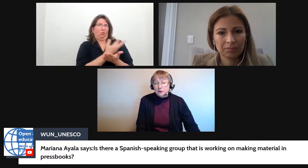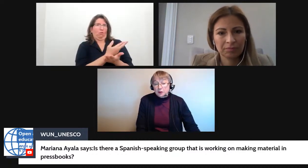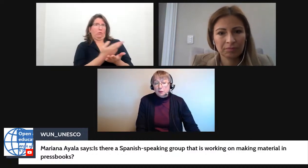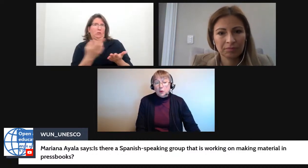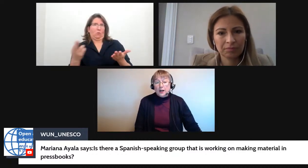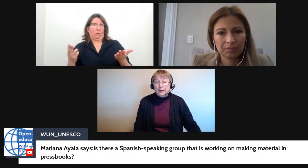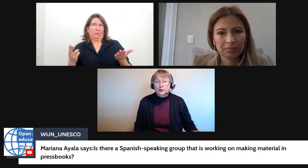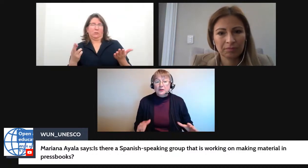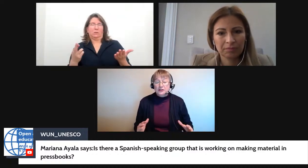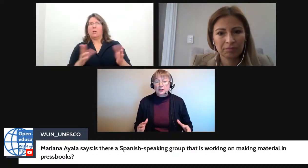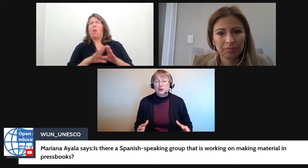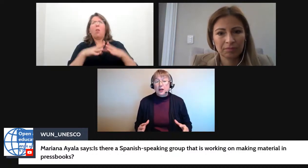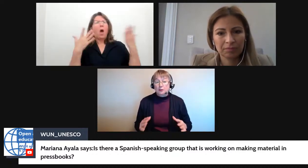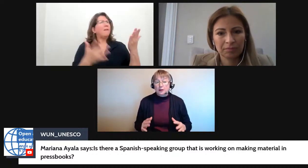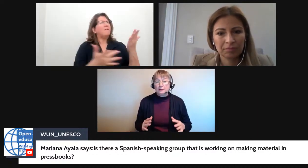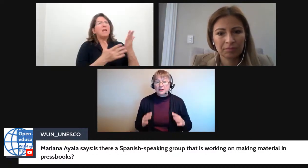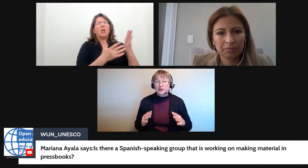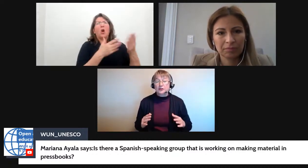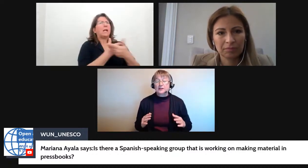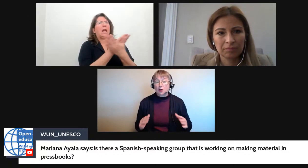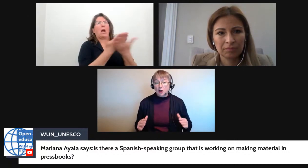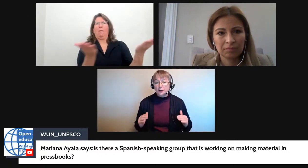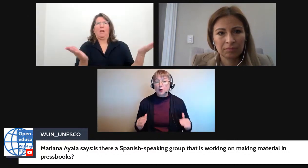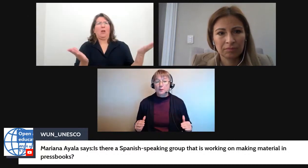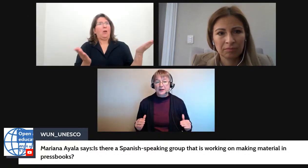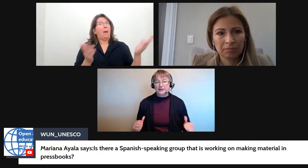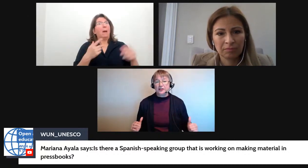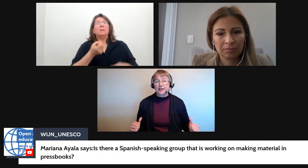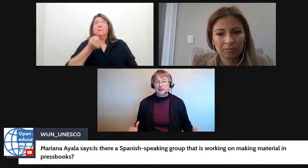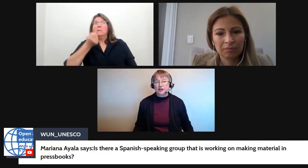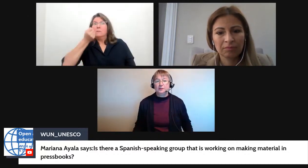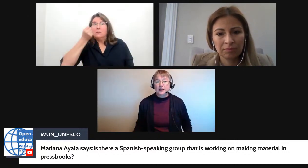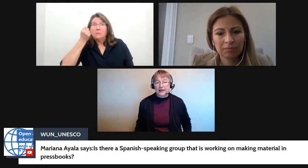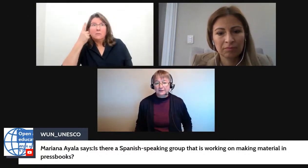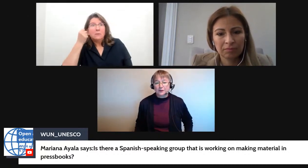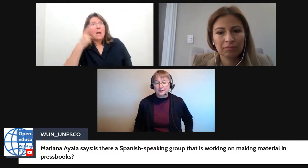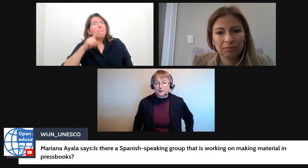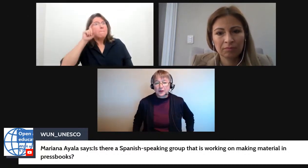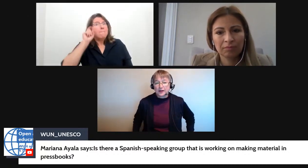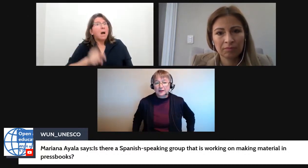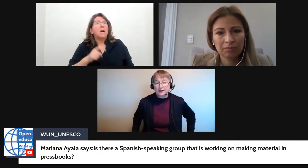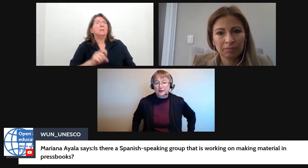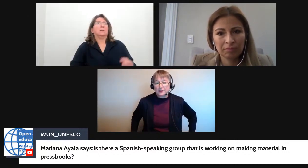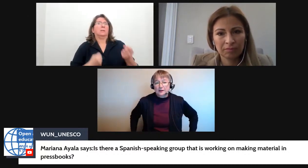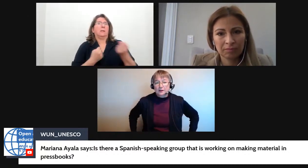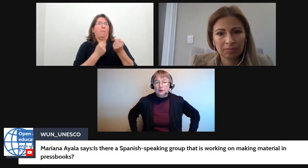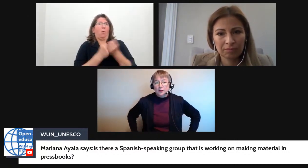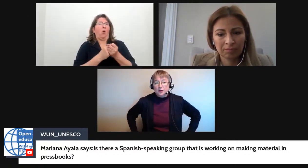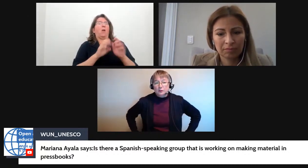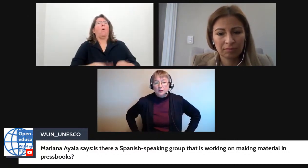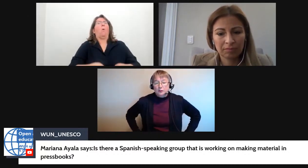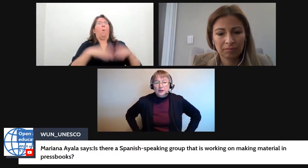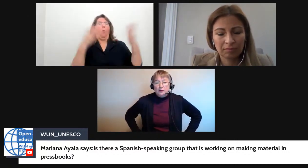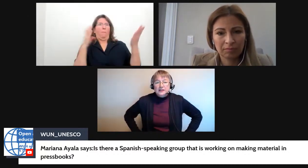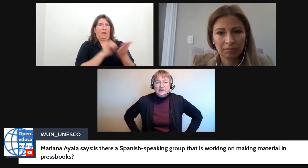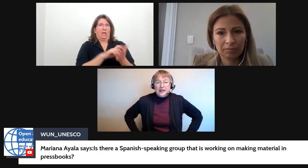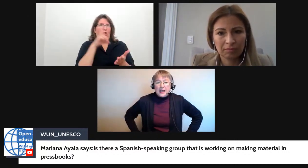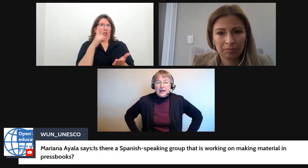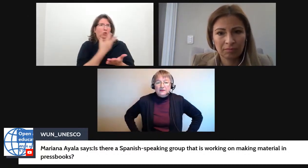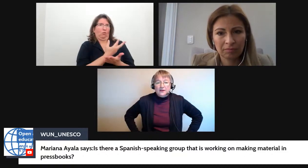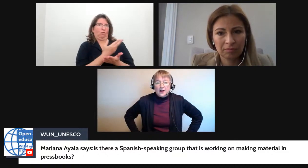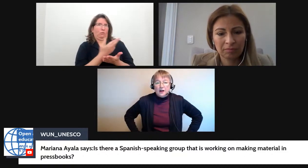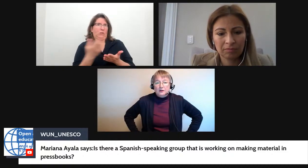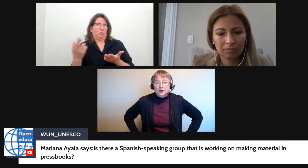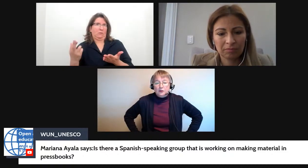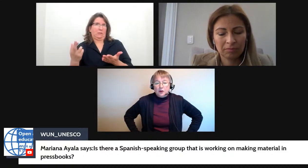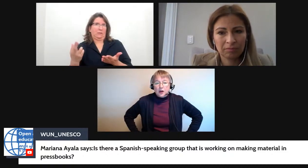But whatever we do, I want to make sure it's on open education platforms, right? We don't need to